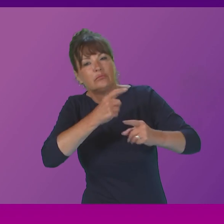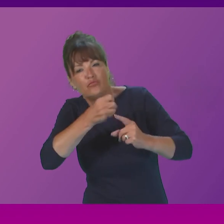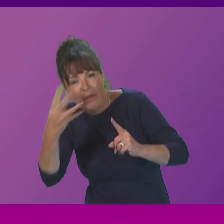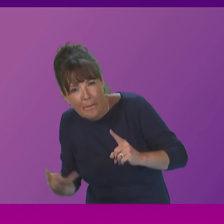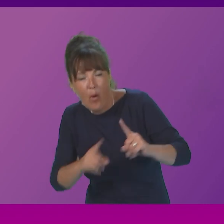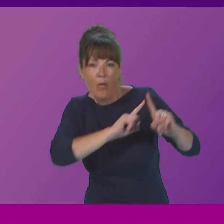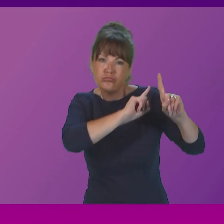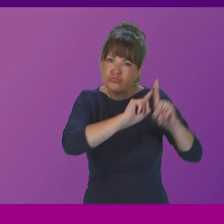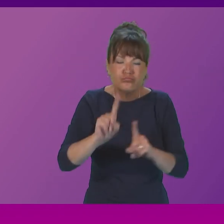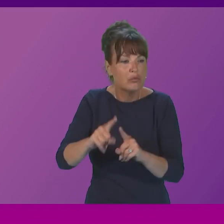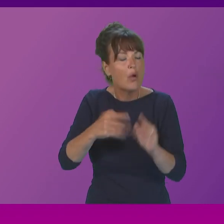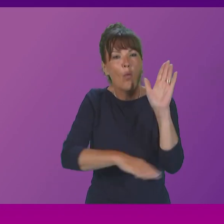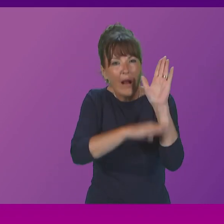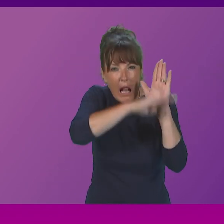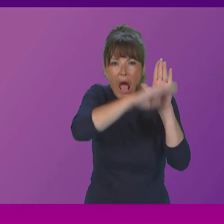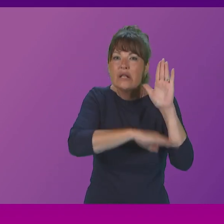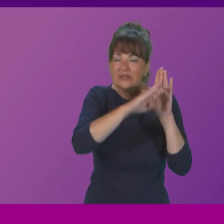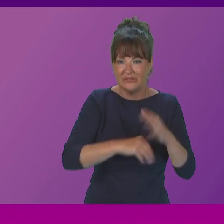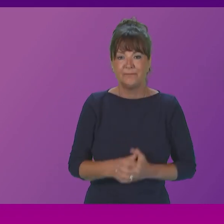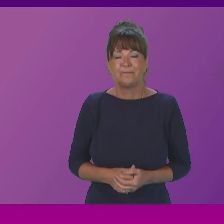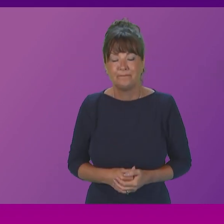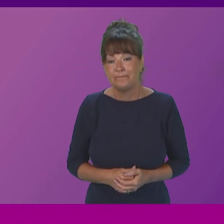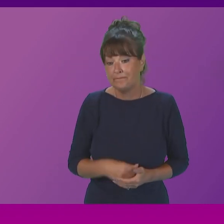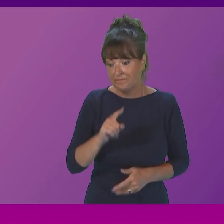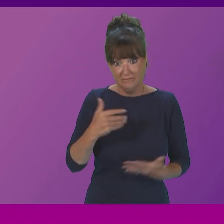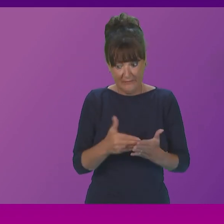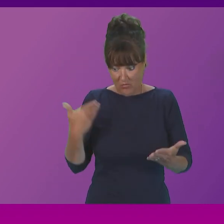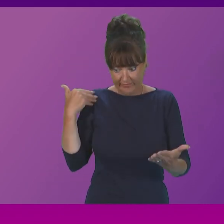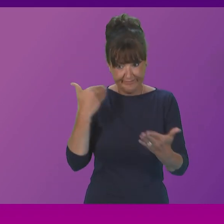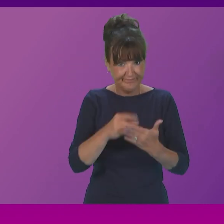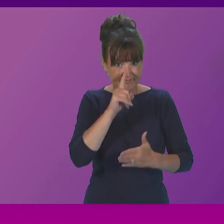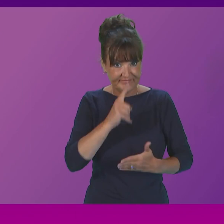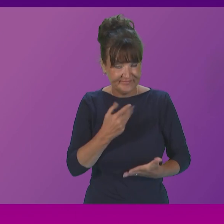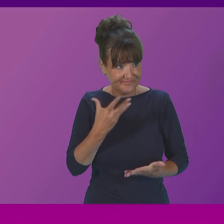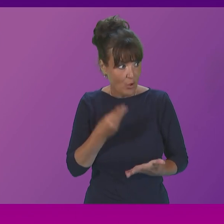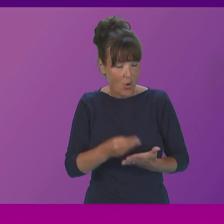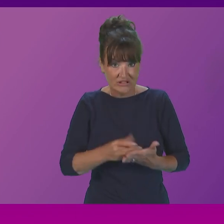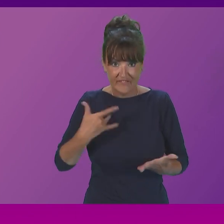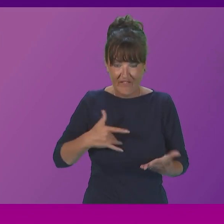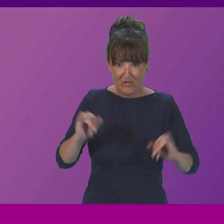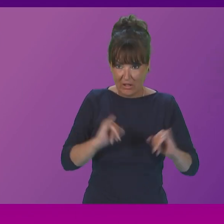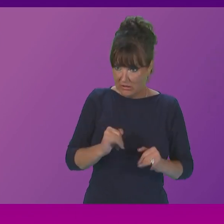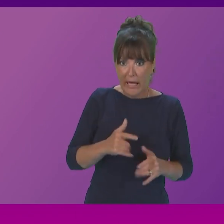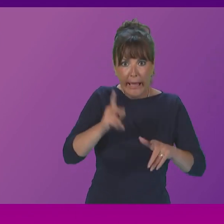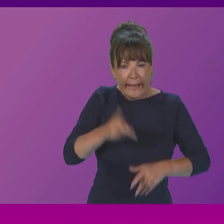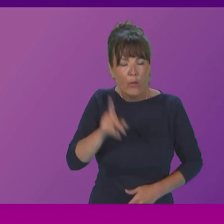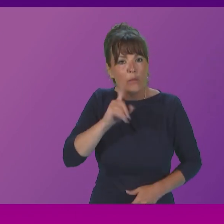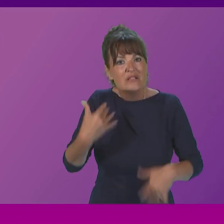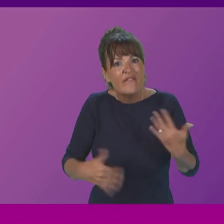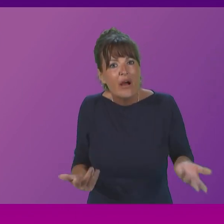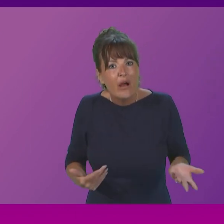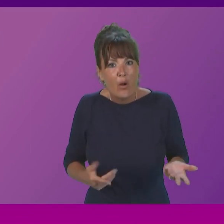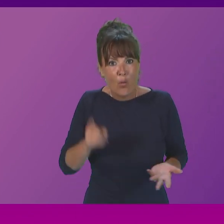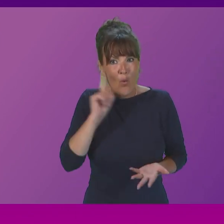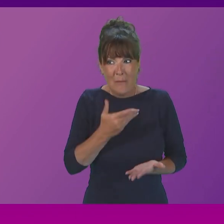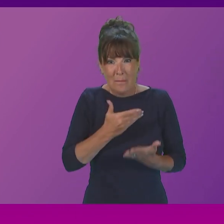We saw the marginalisation continue through the cost of living crisis. We're seeing that now, that women are more likely to be in increasing